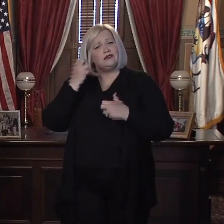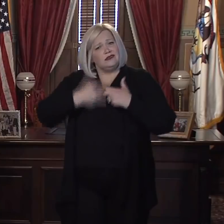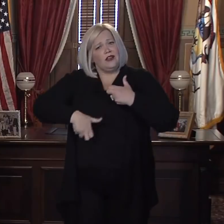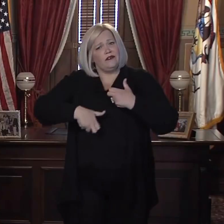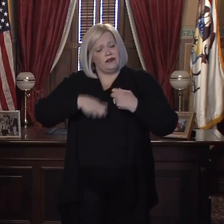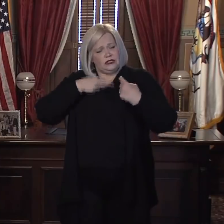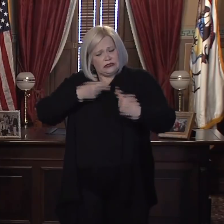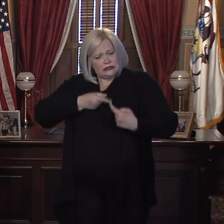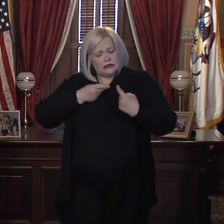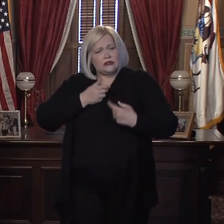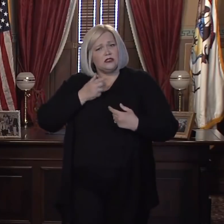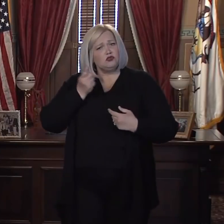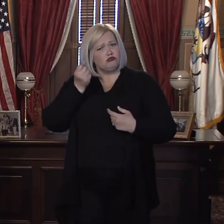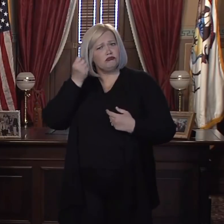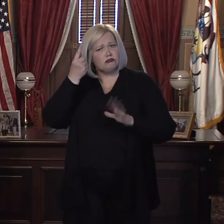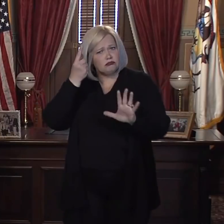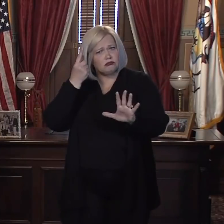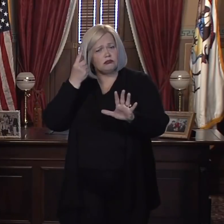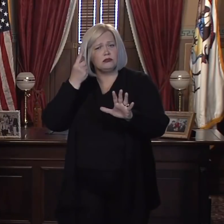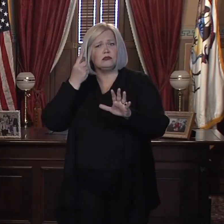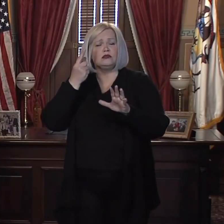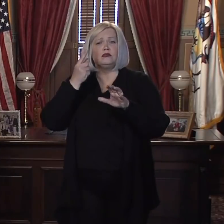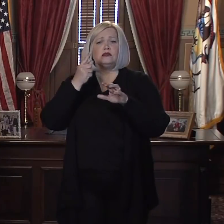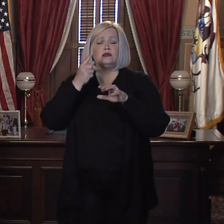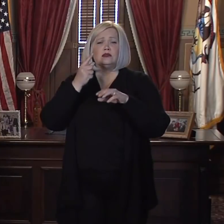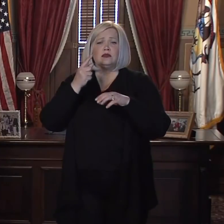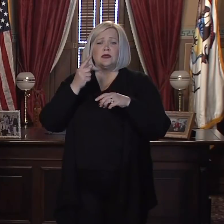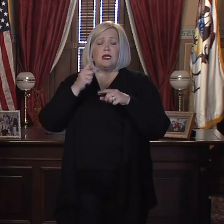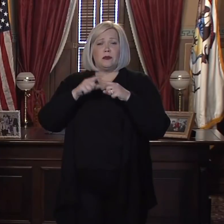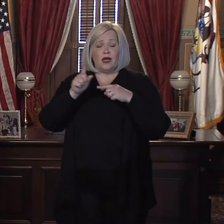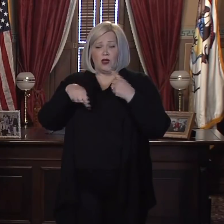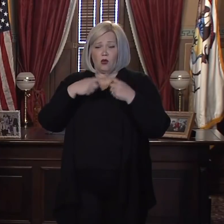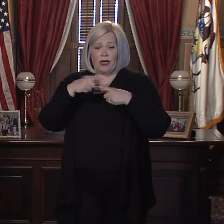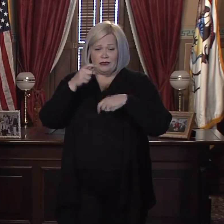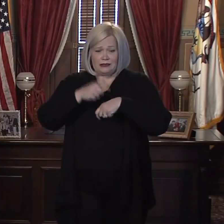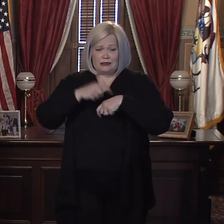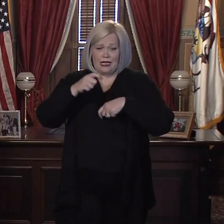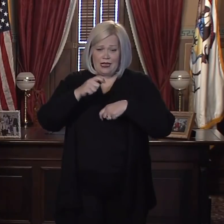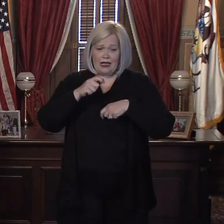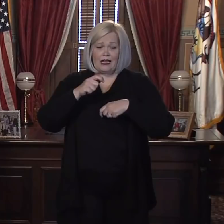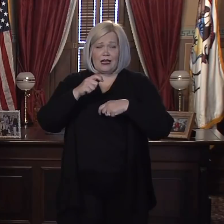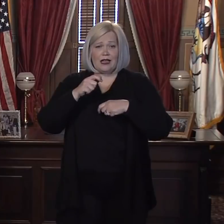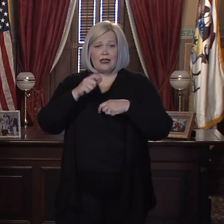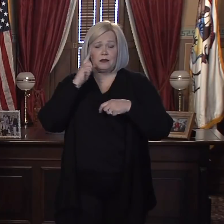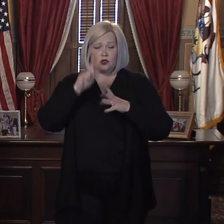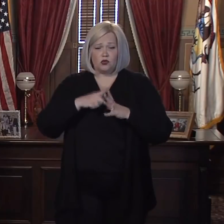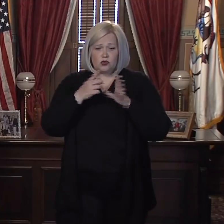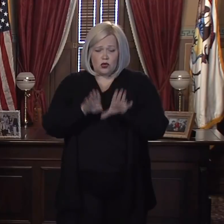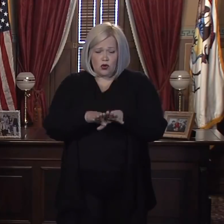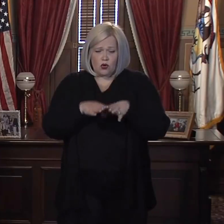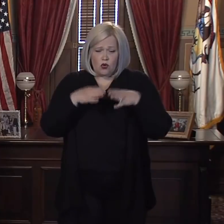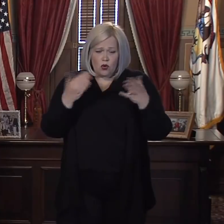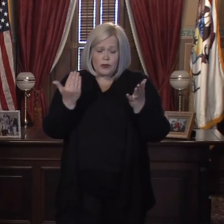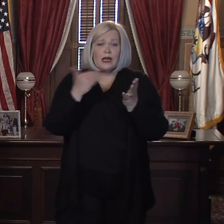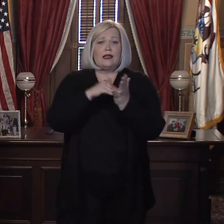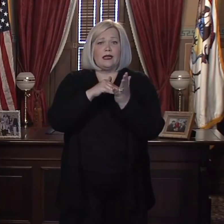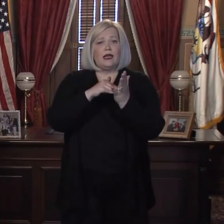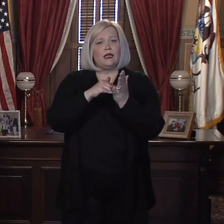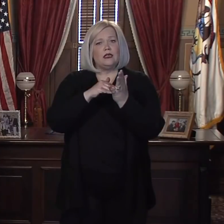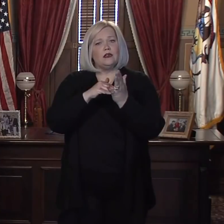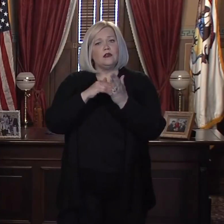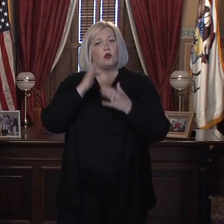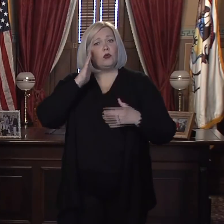where we can resume some normalcy, they are on the horizon. If we keep doing what we need to